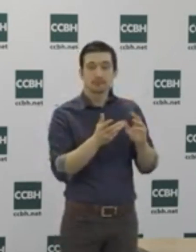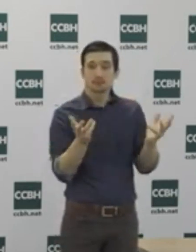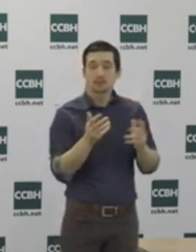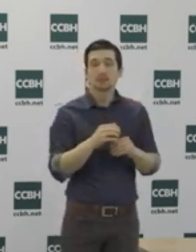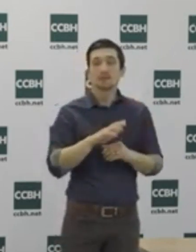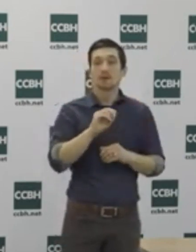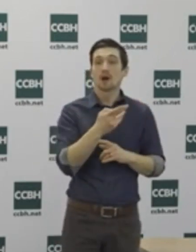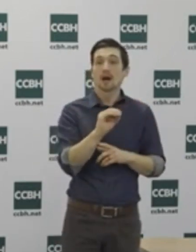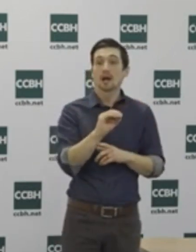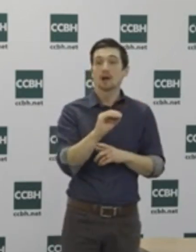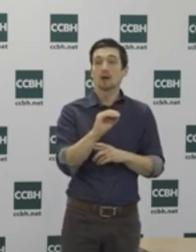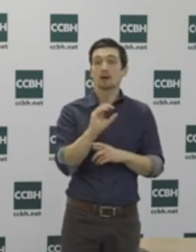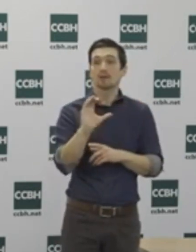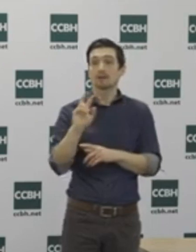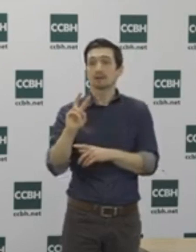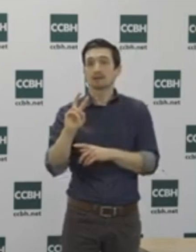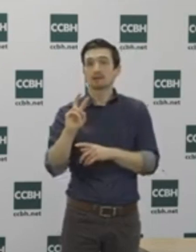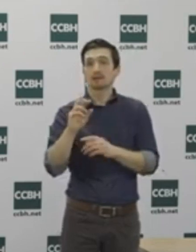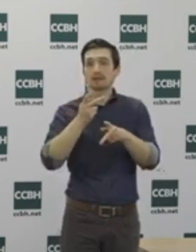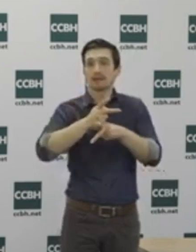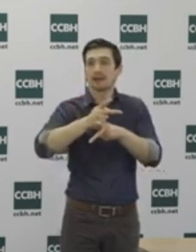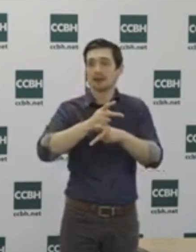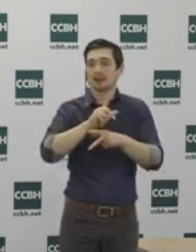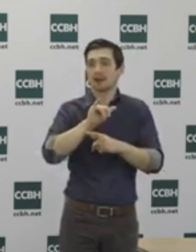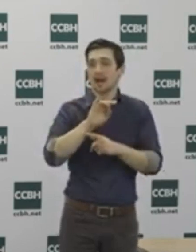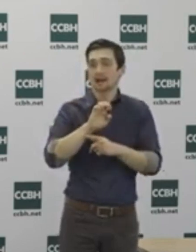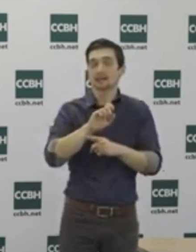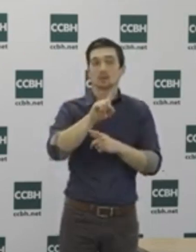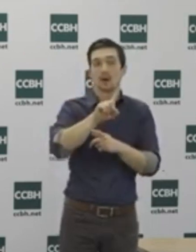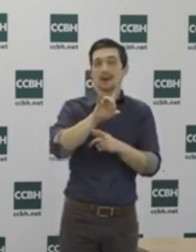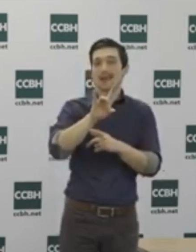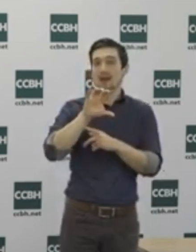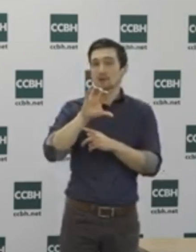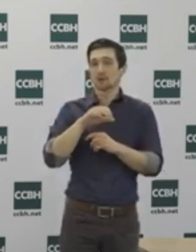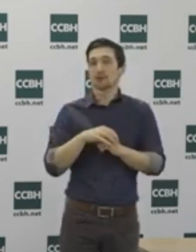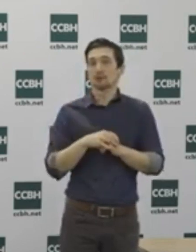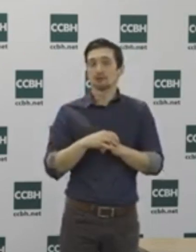the Ohio COVID care line is